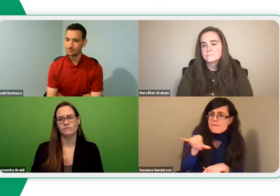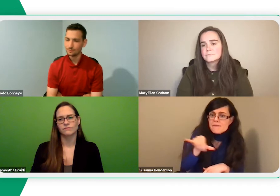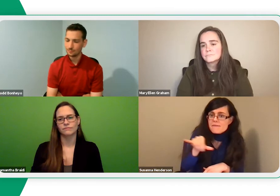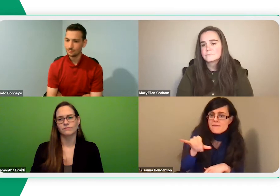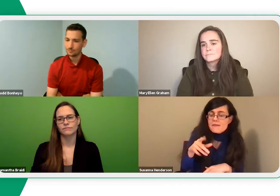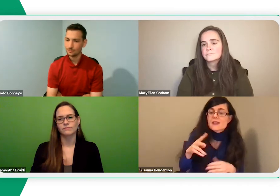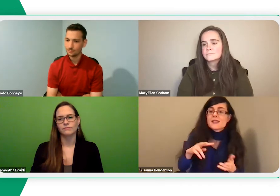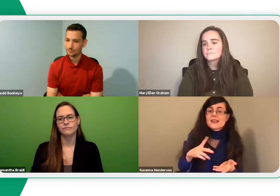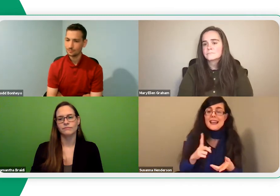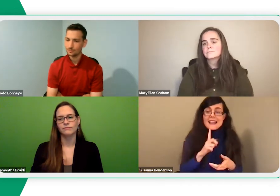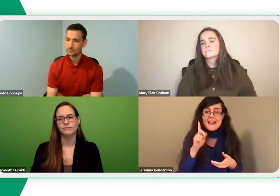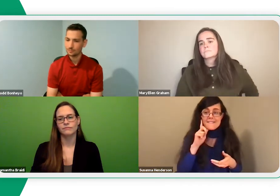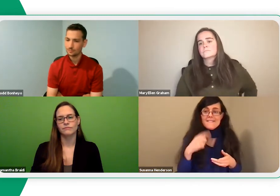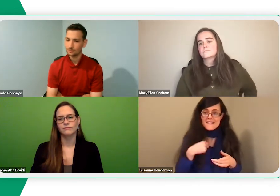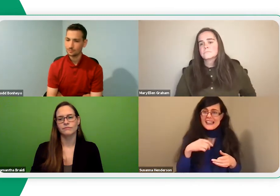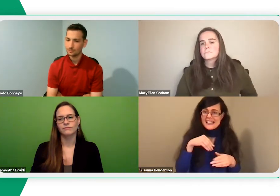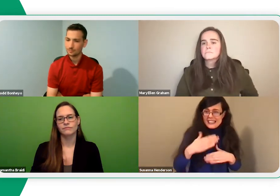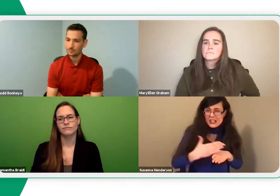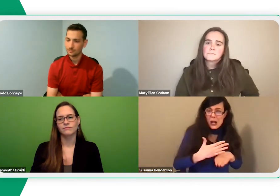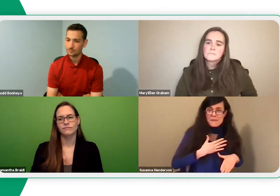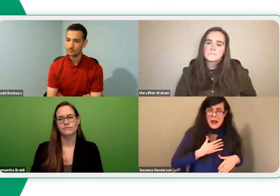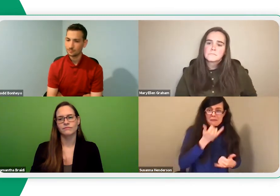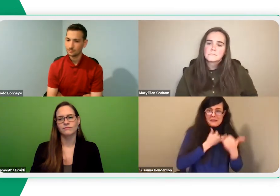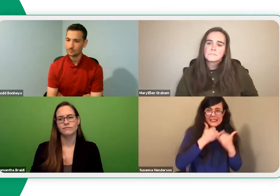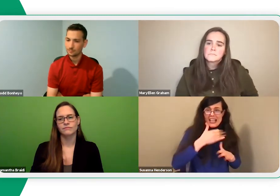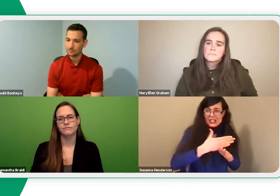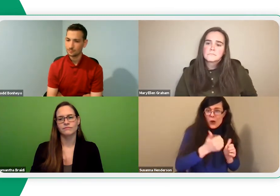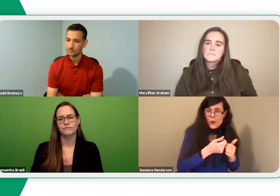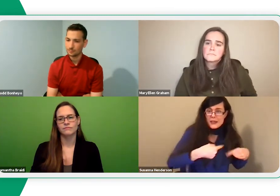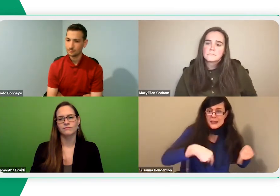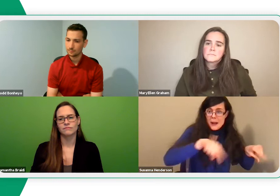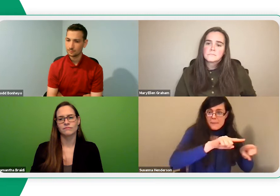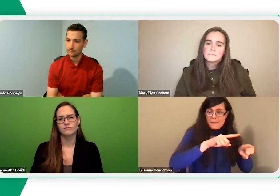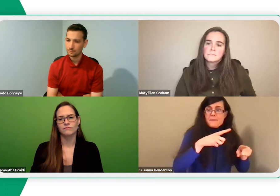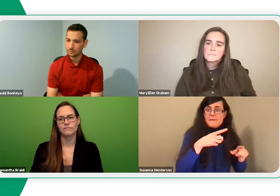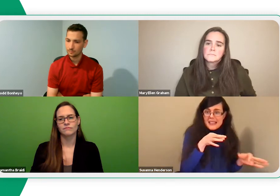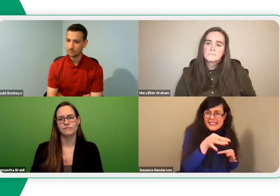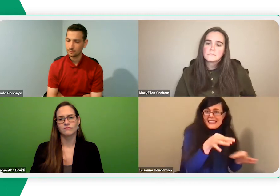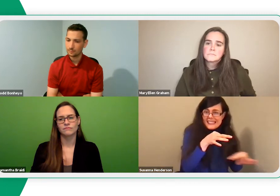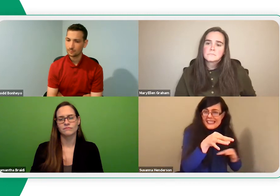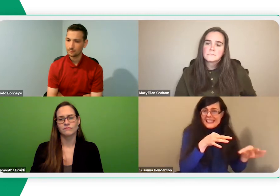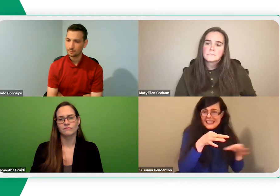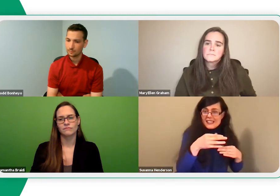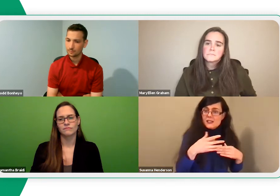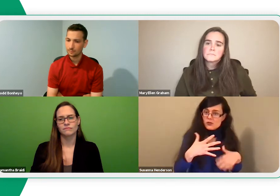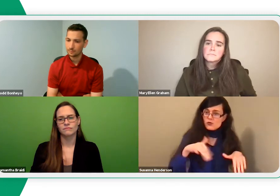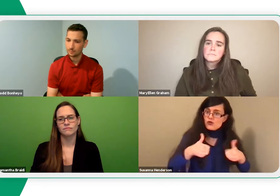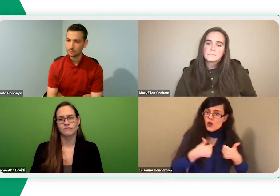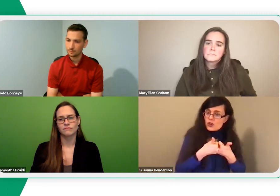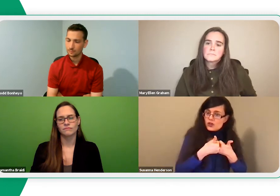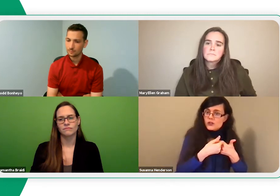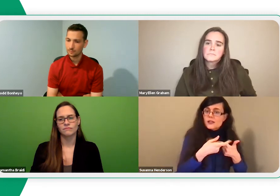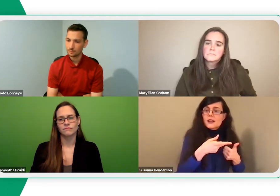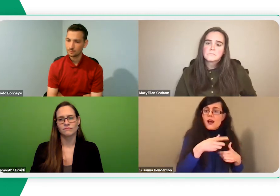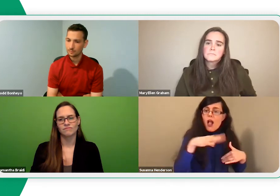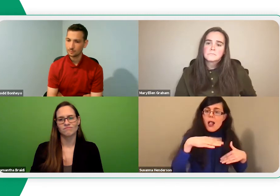out there to help you. But this is deaf or hearing. I think it was both. And, I shared my mistakes as a deaf person with some